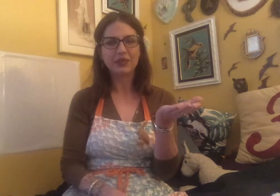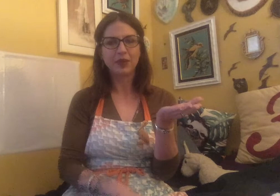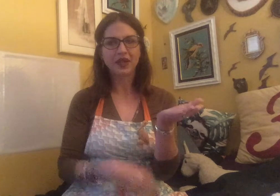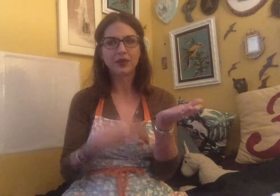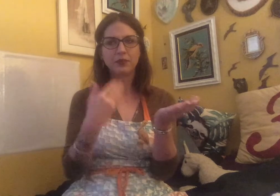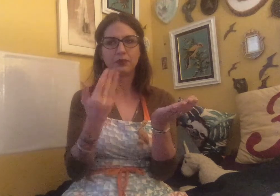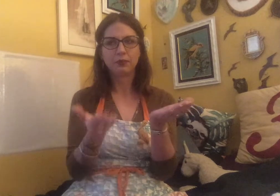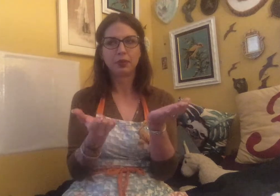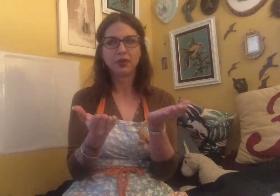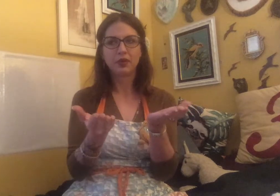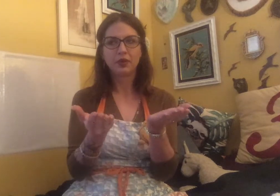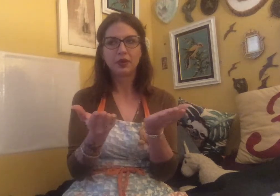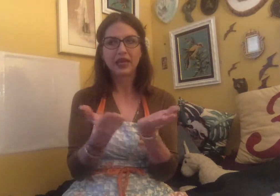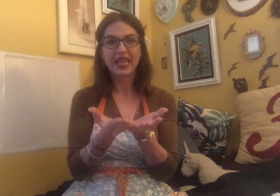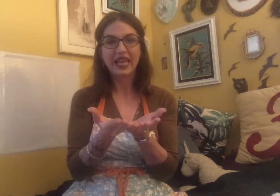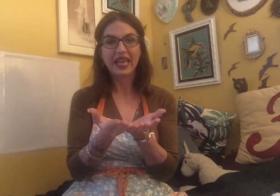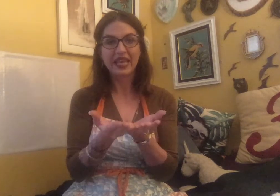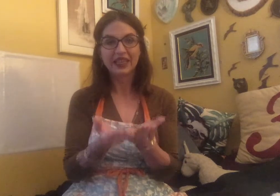my ed.